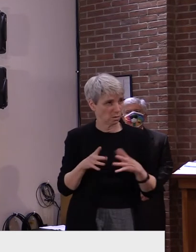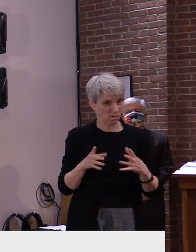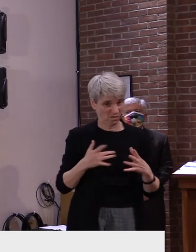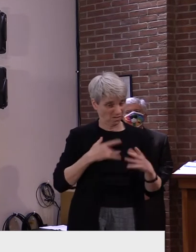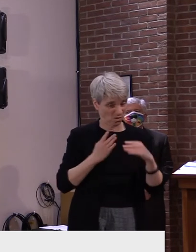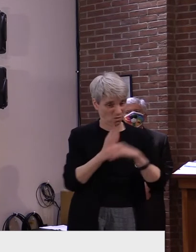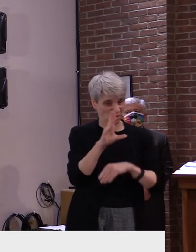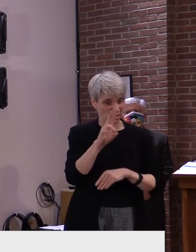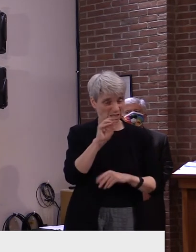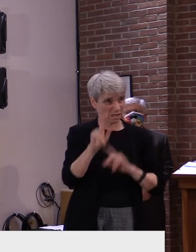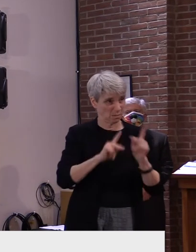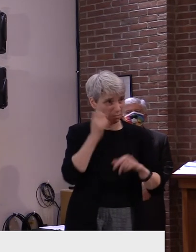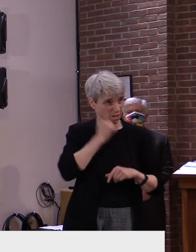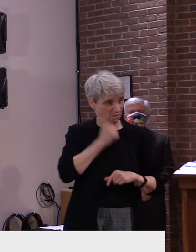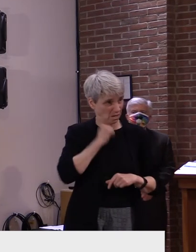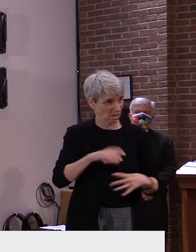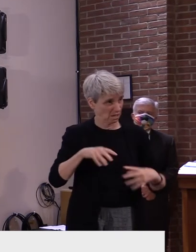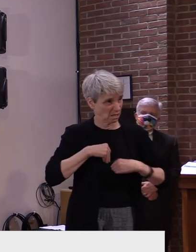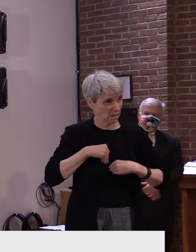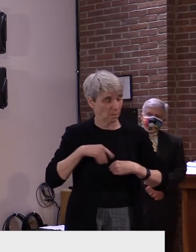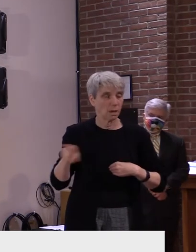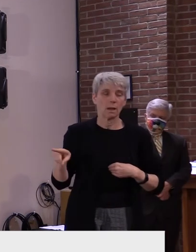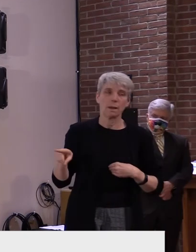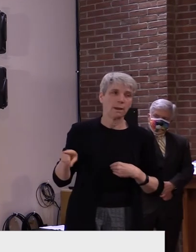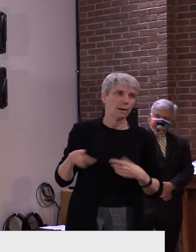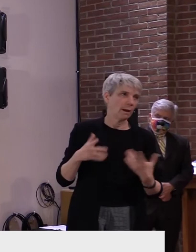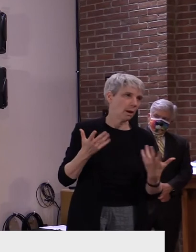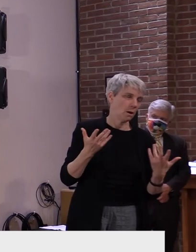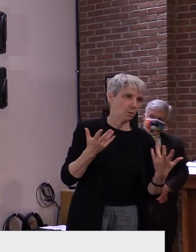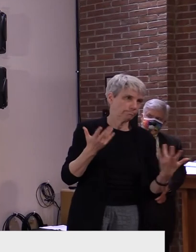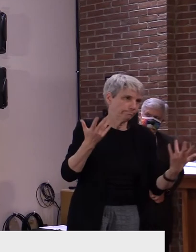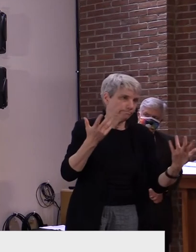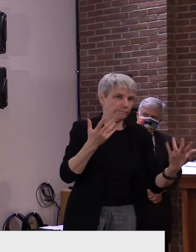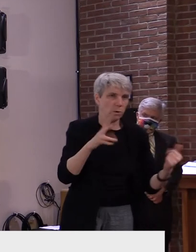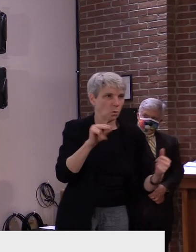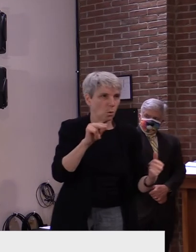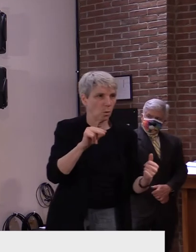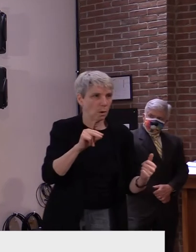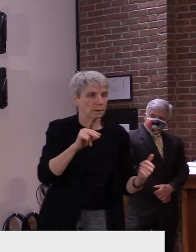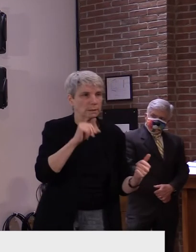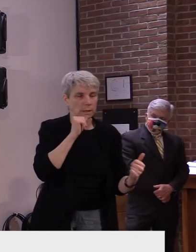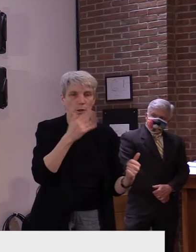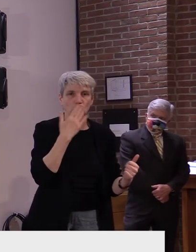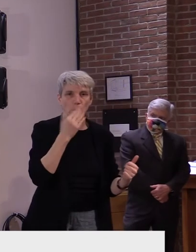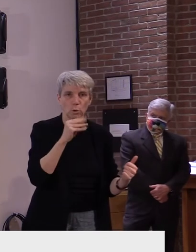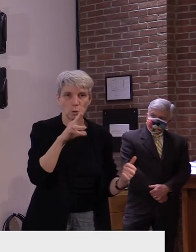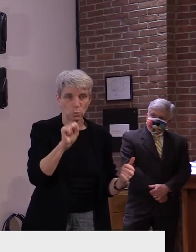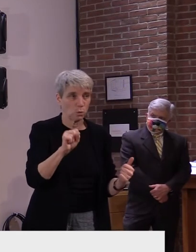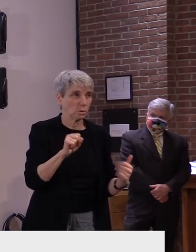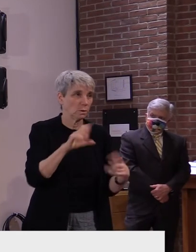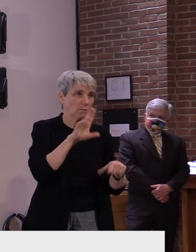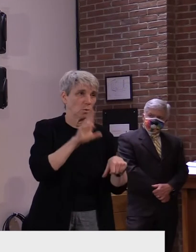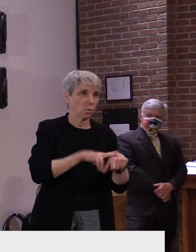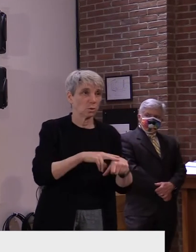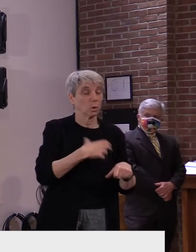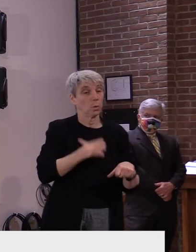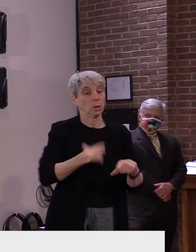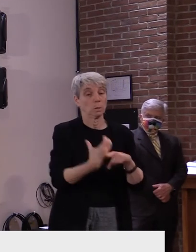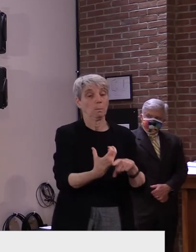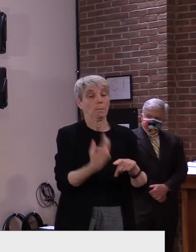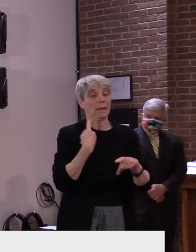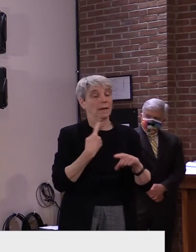like to be back to where we were in the summer but from a practical standpoint we have to uh deal with what we're we're seeing on the